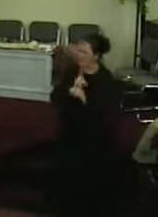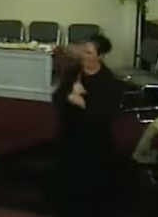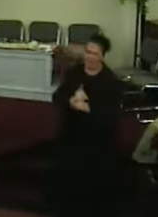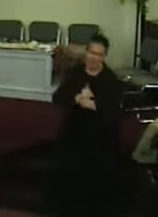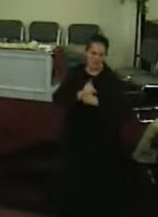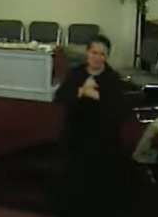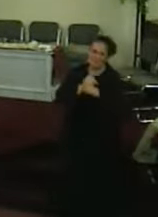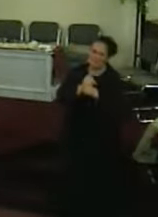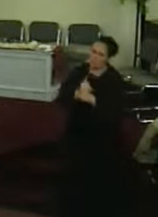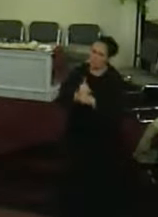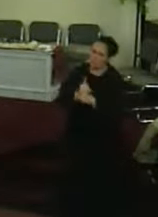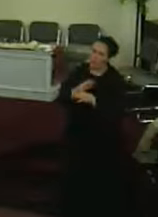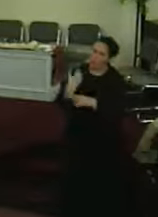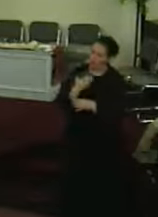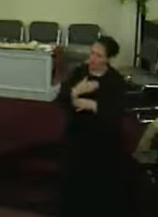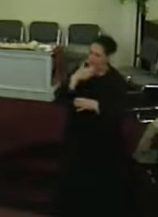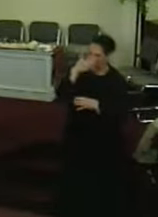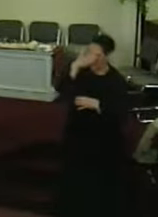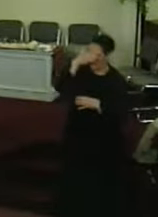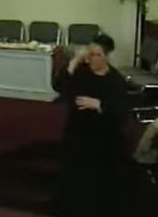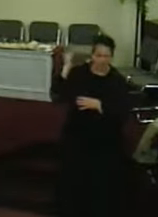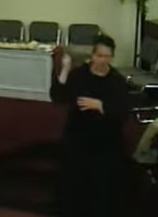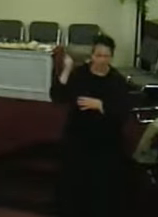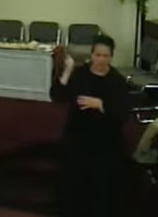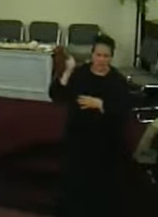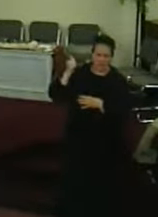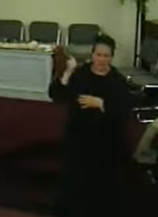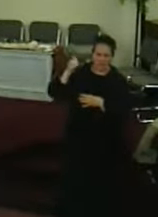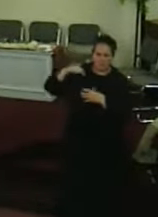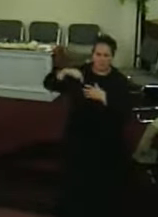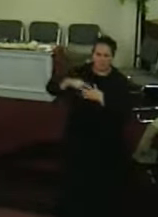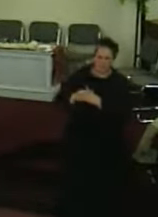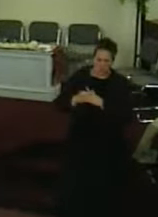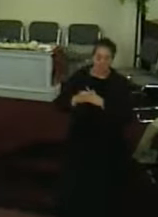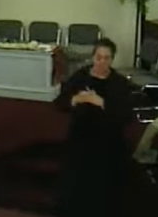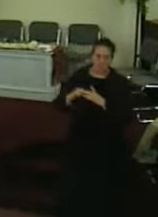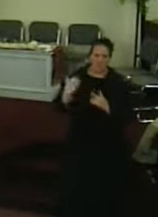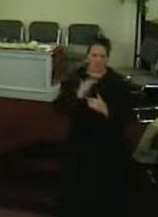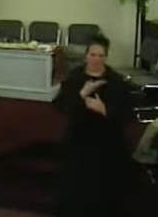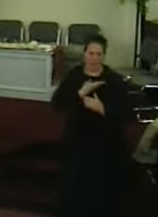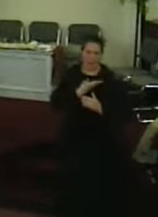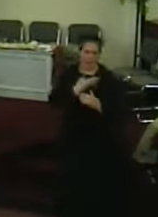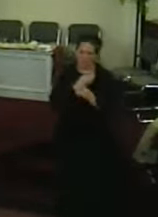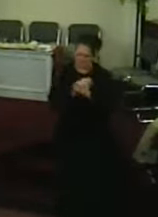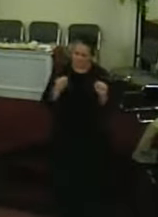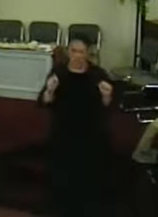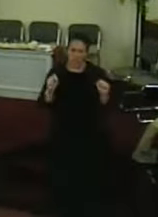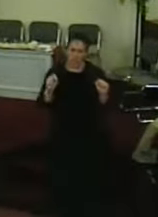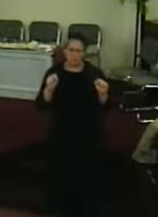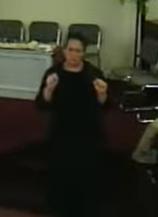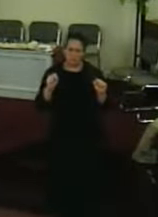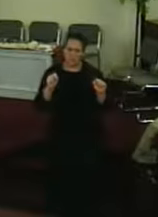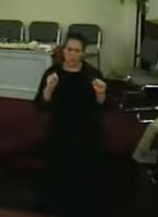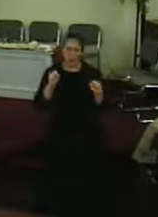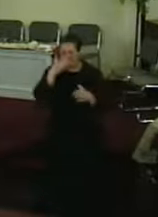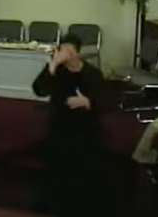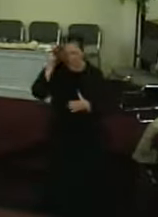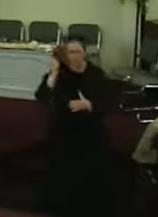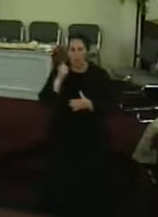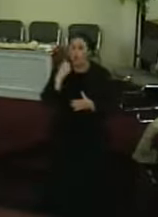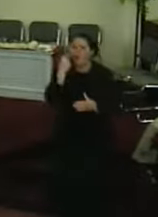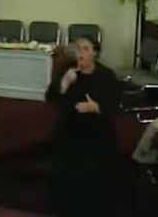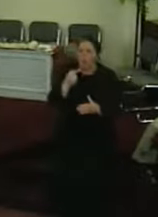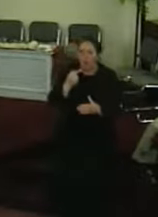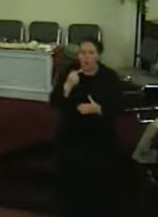we forget the source of our salvation. We forget who it is that caused us to get here